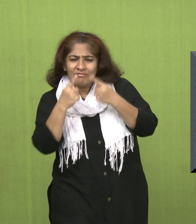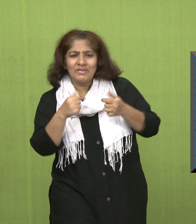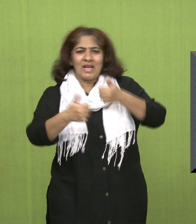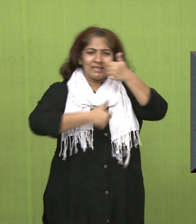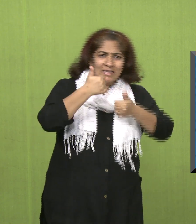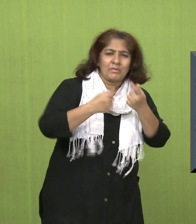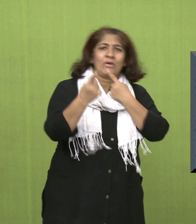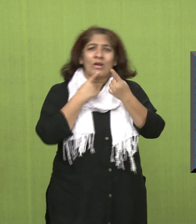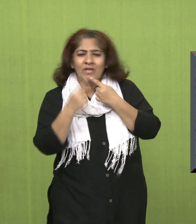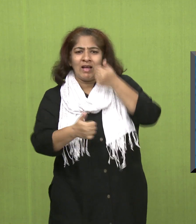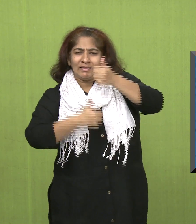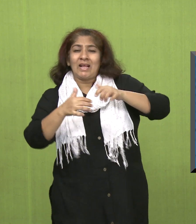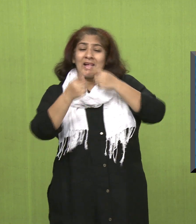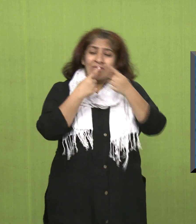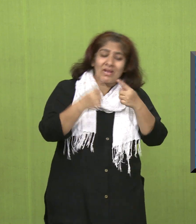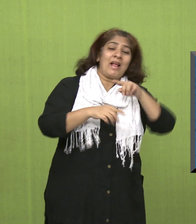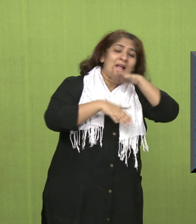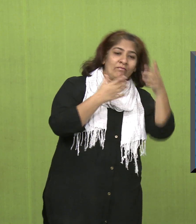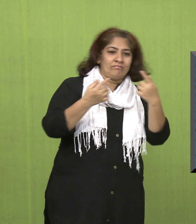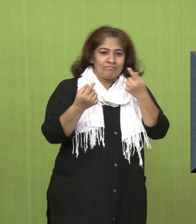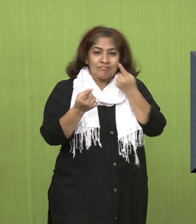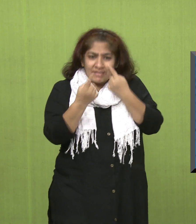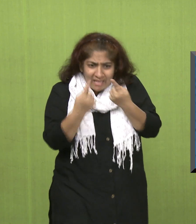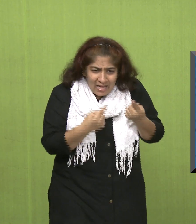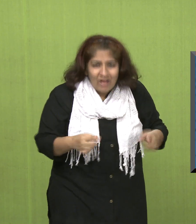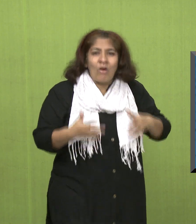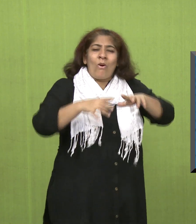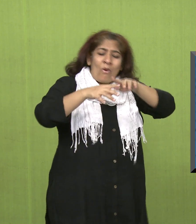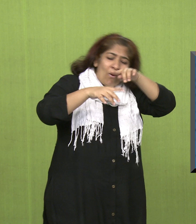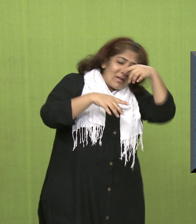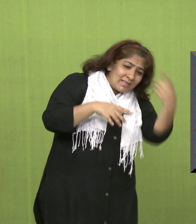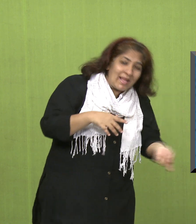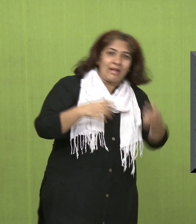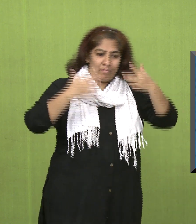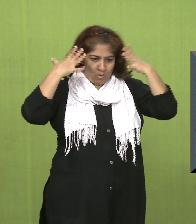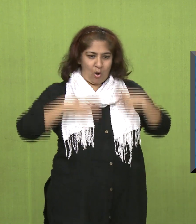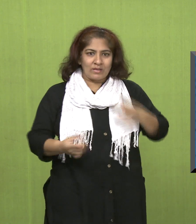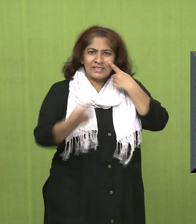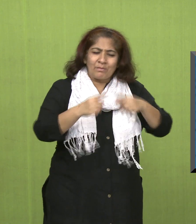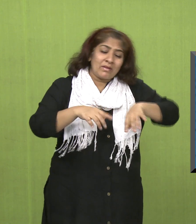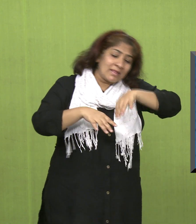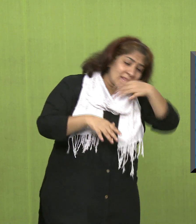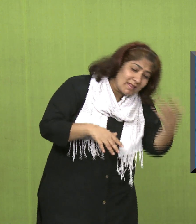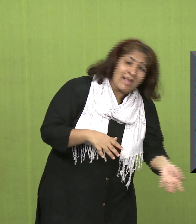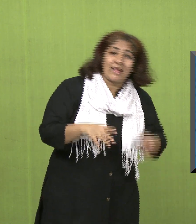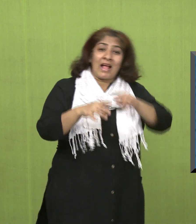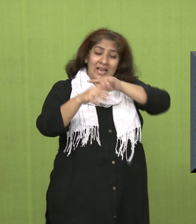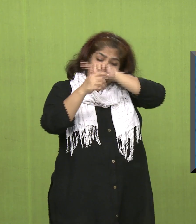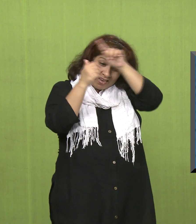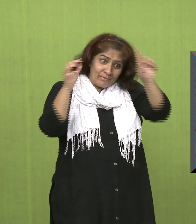are earlier explained, like interview, selection, test, medical checkup, finally job